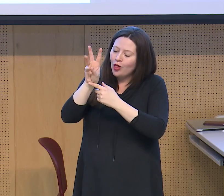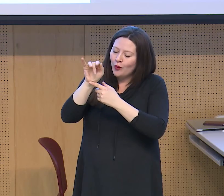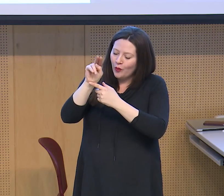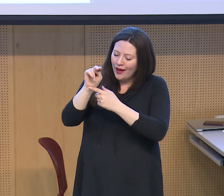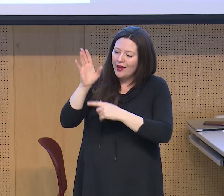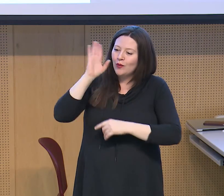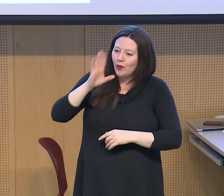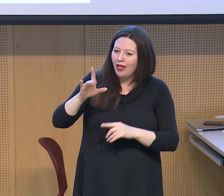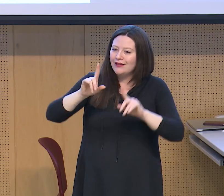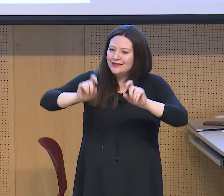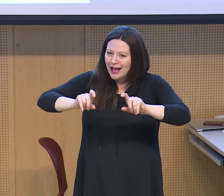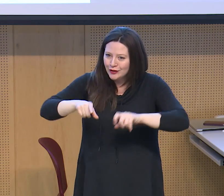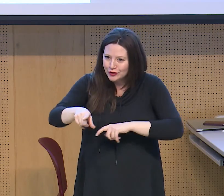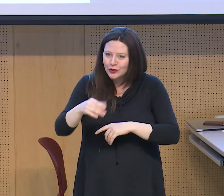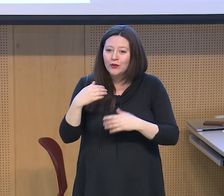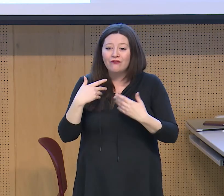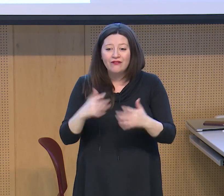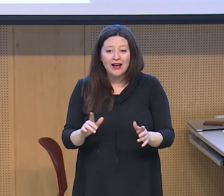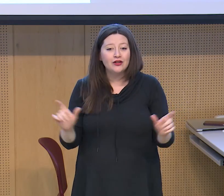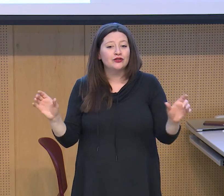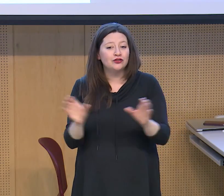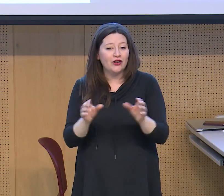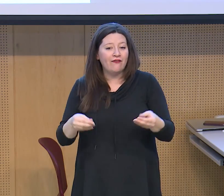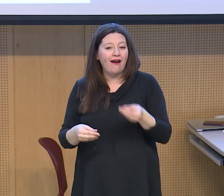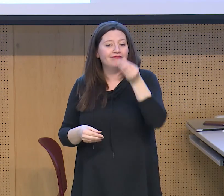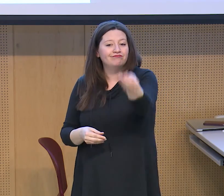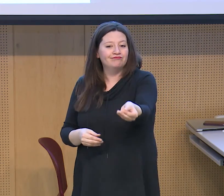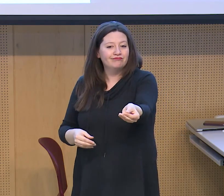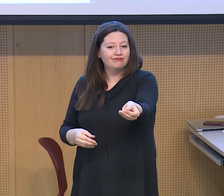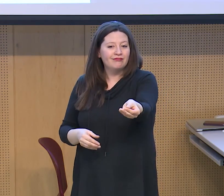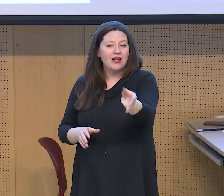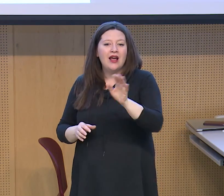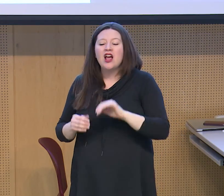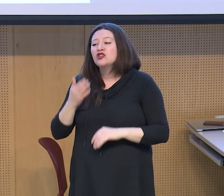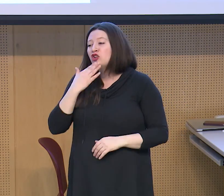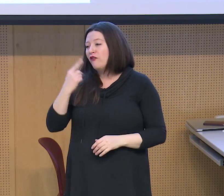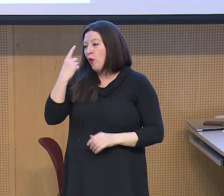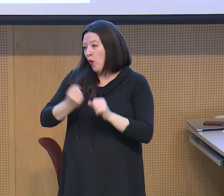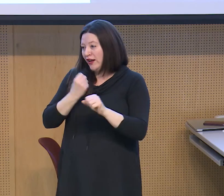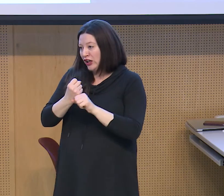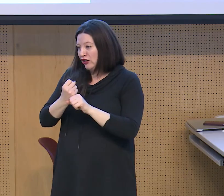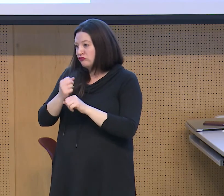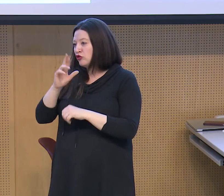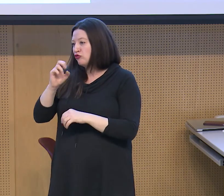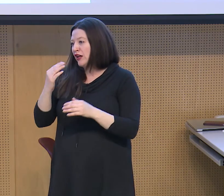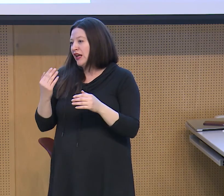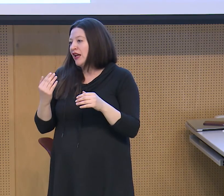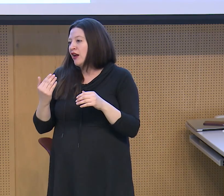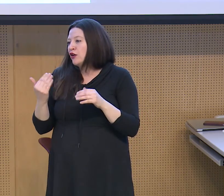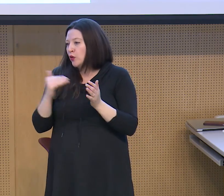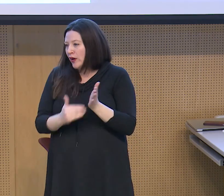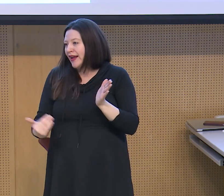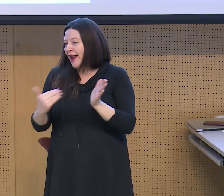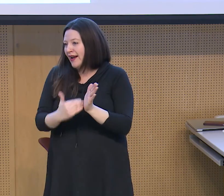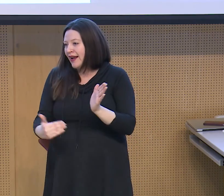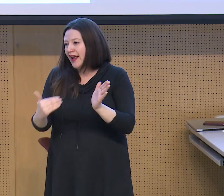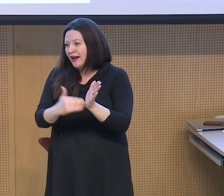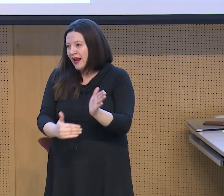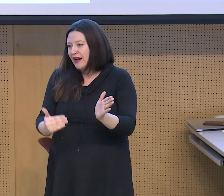Dave Baldwin will actually test you, and once you're done with that, he'll hand you your certification, which is then good for 1 year, and you can renew it